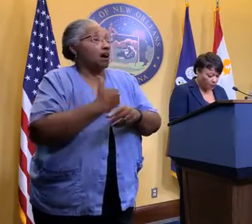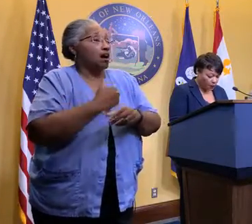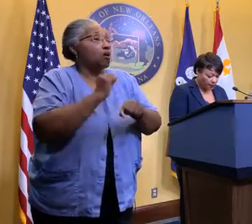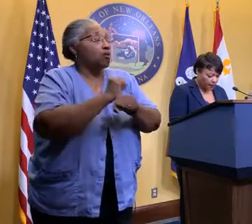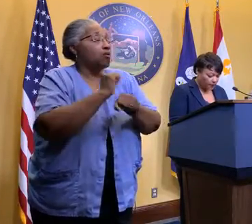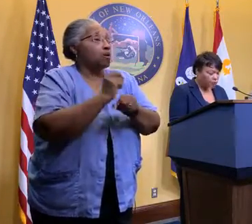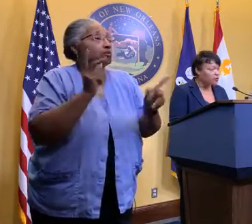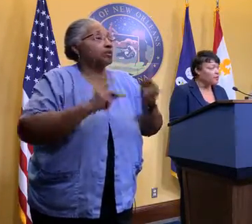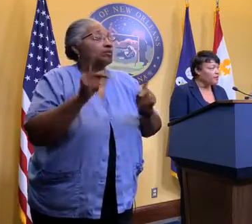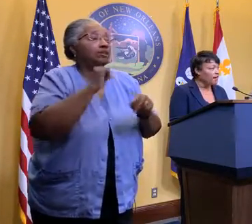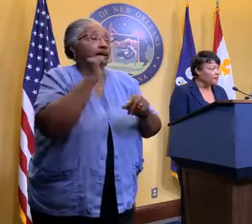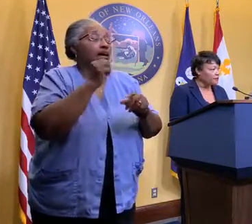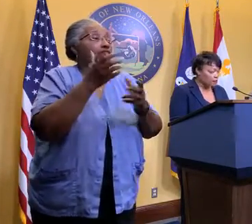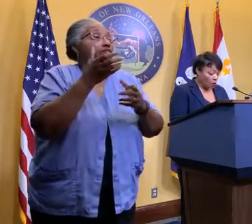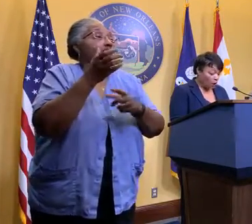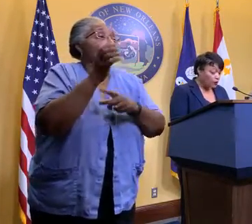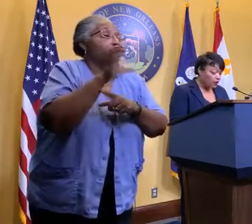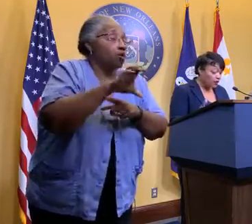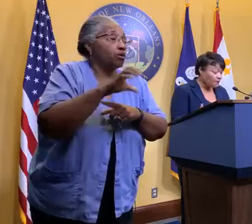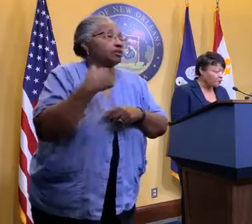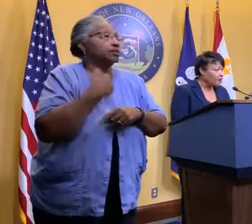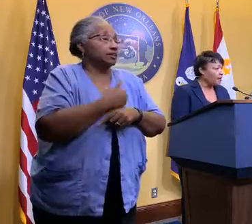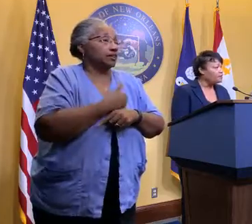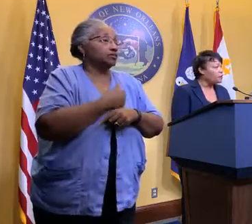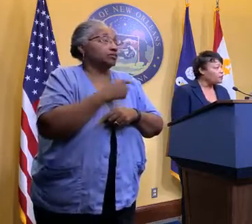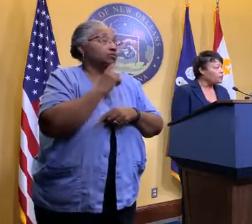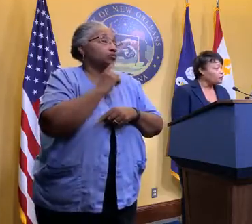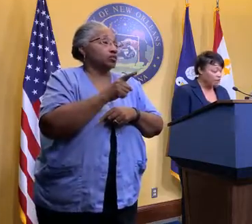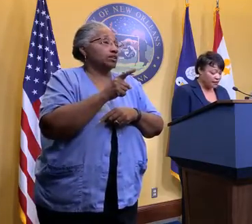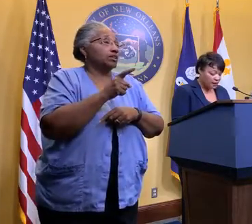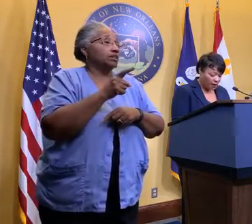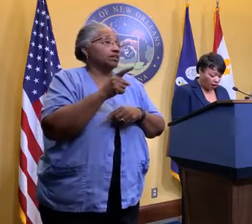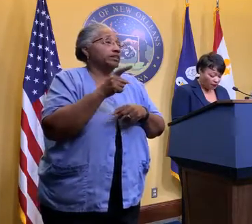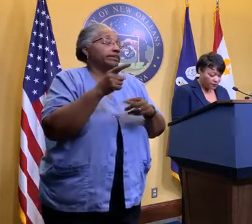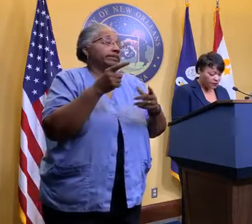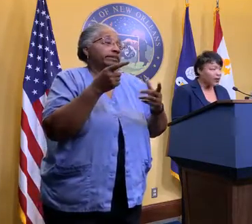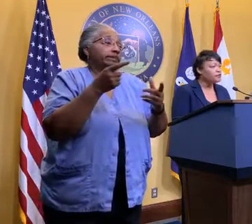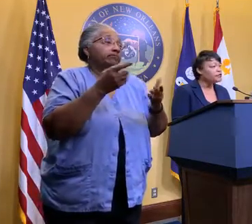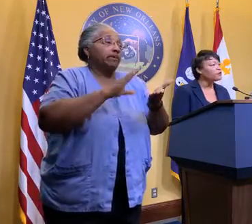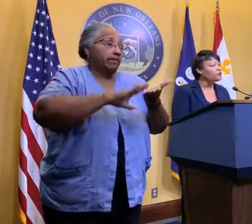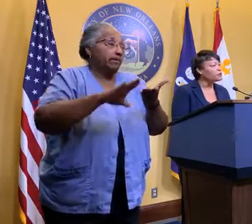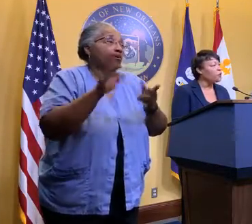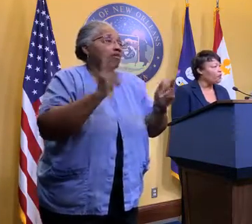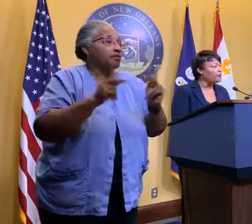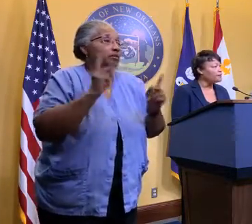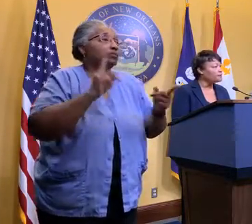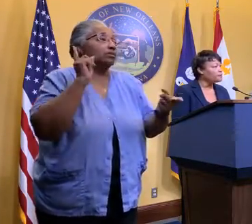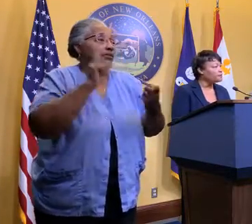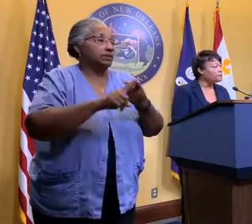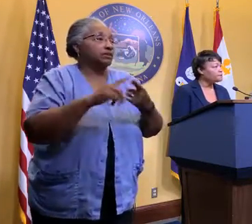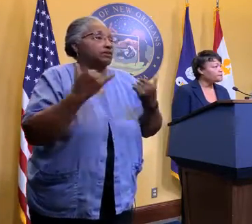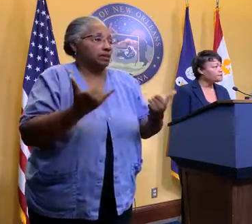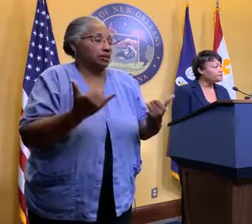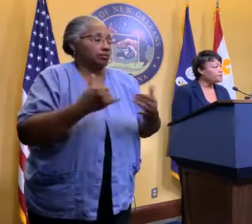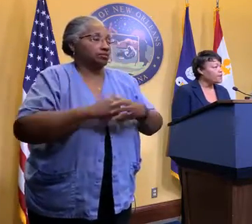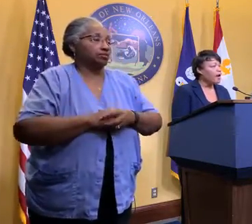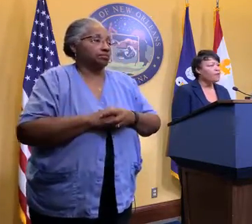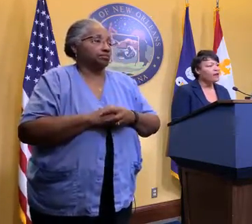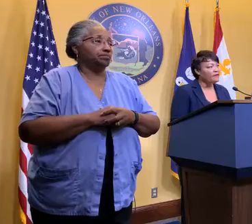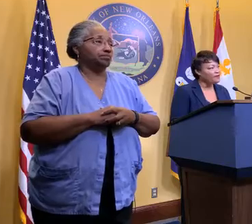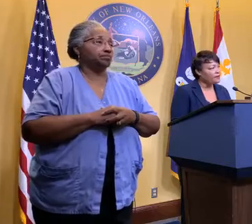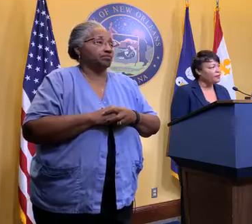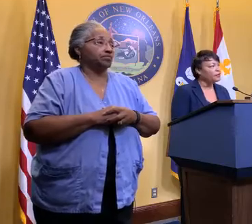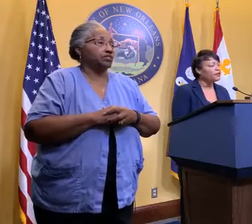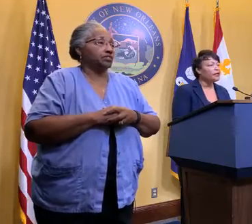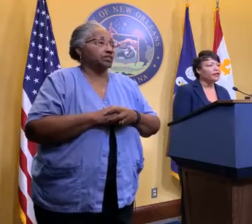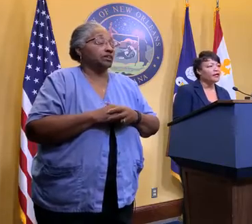and not force us to eliminate or really implement furloughs and layoffs until this point.